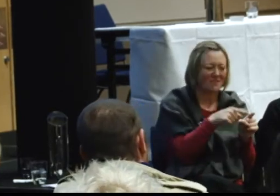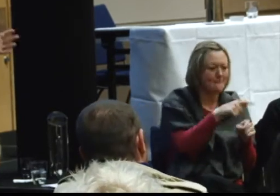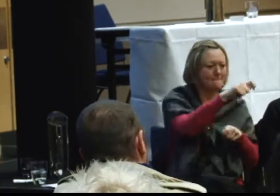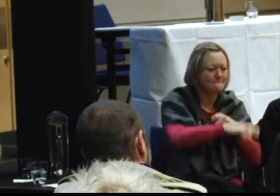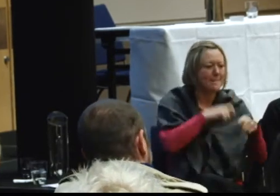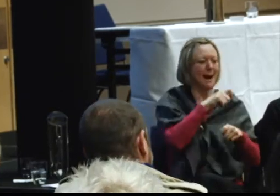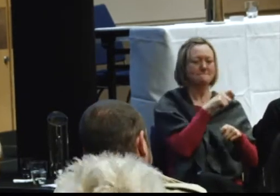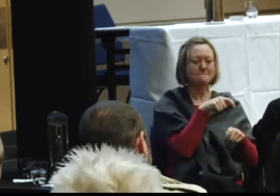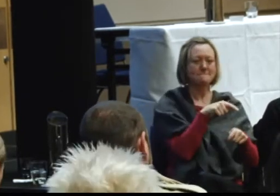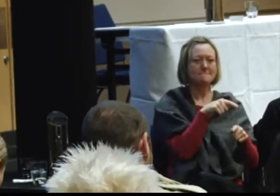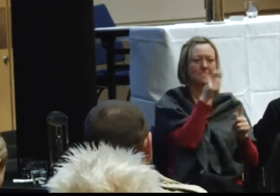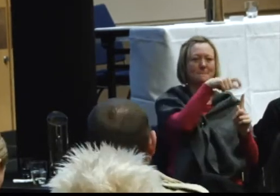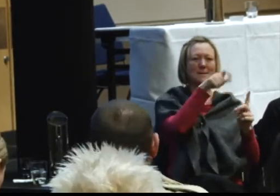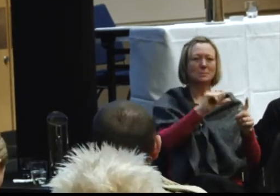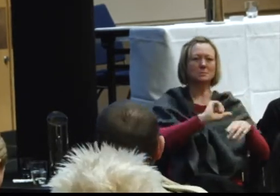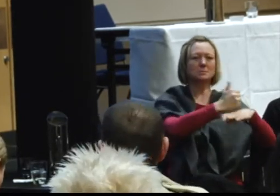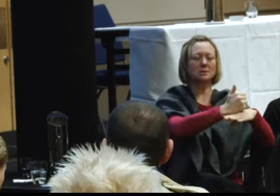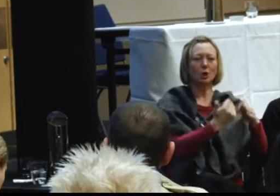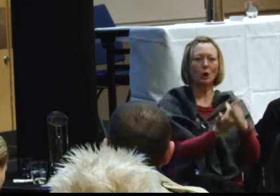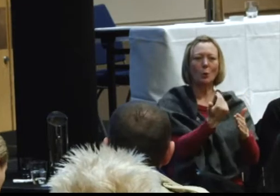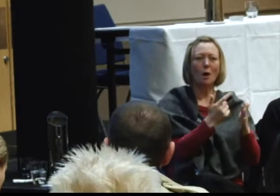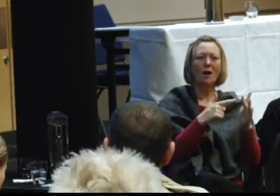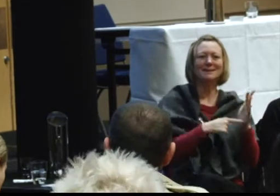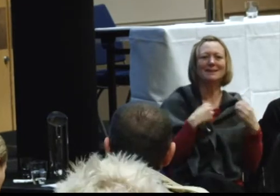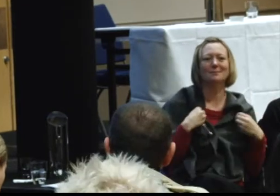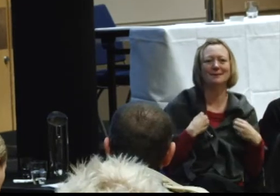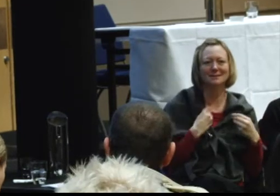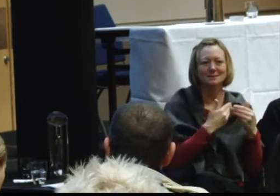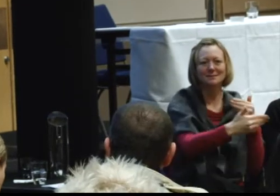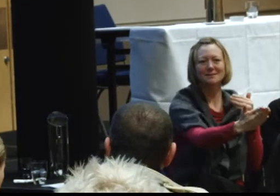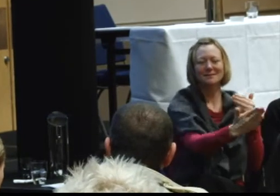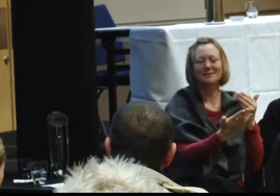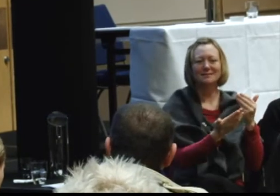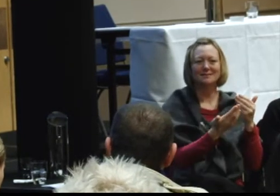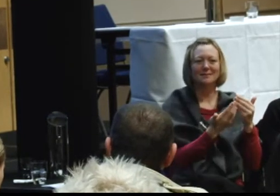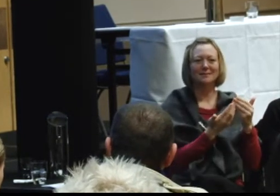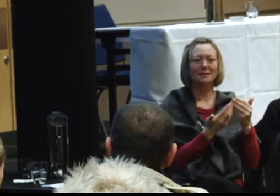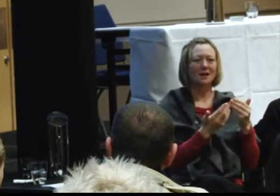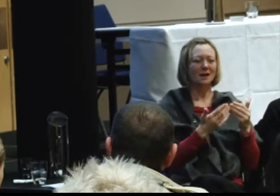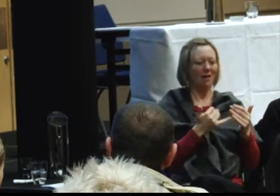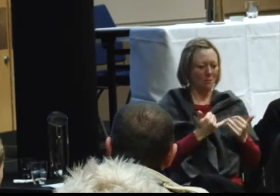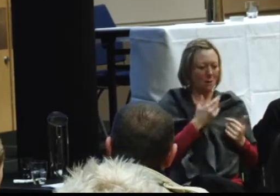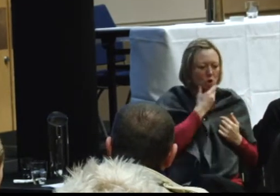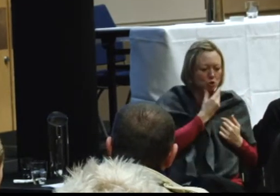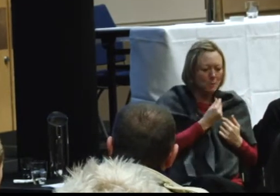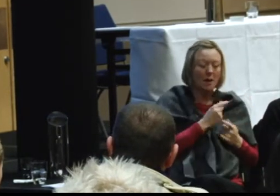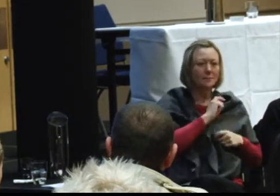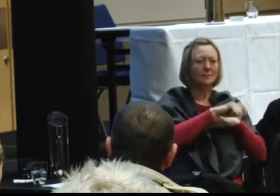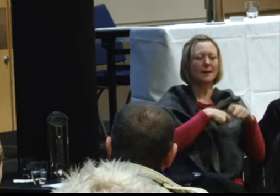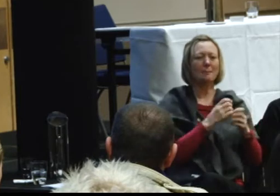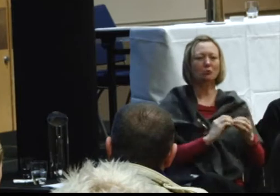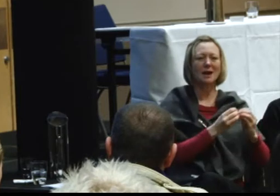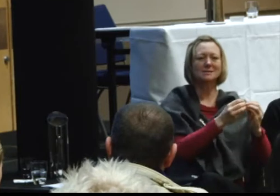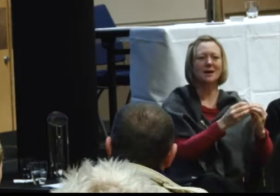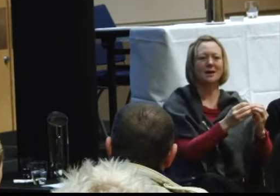start the next big IT companies, the ones that actually go beyond being consumers of technology and instead become creators. And